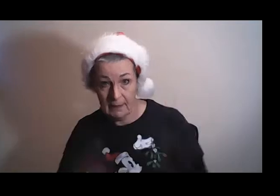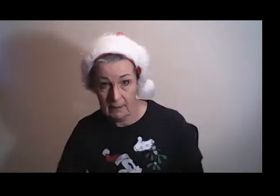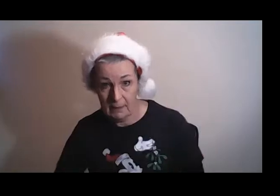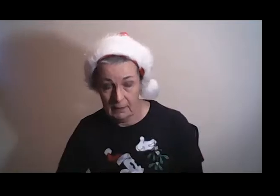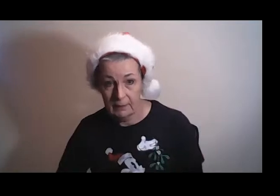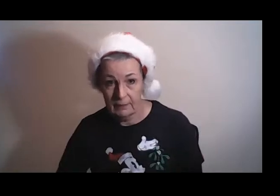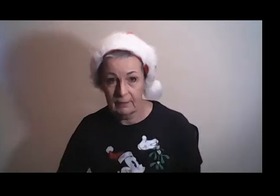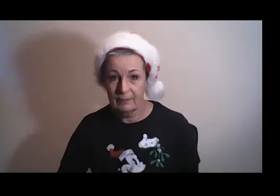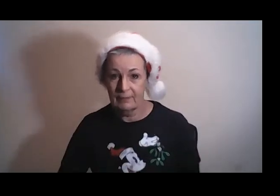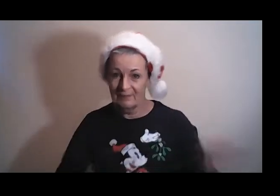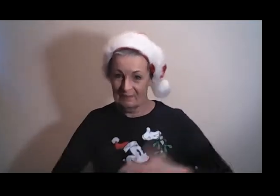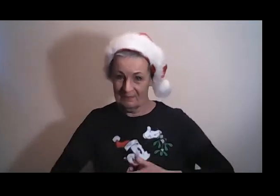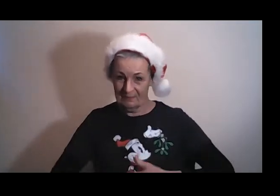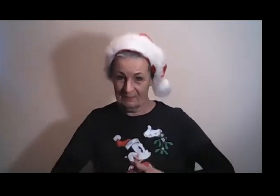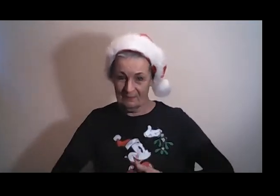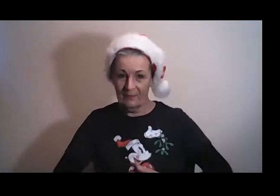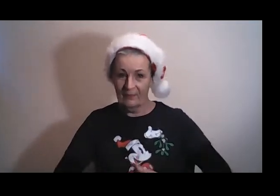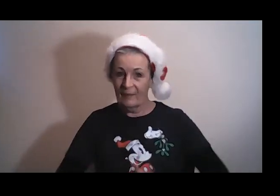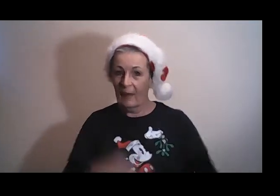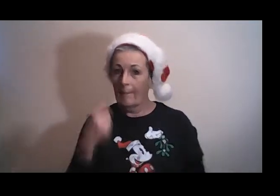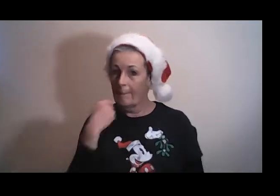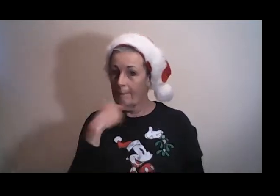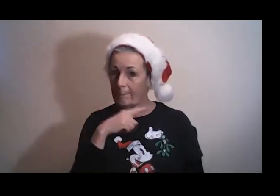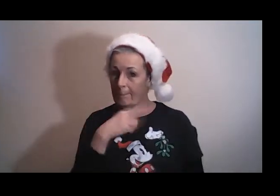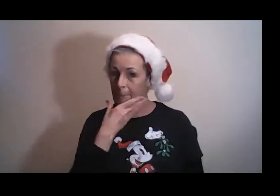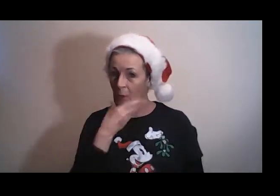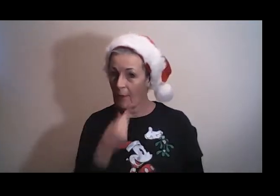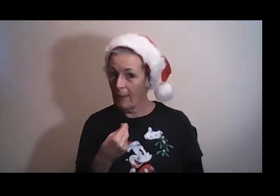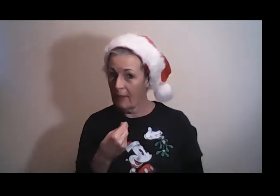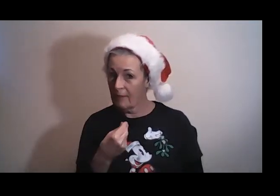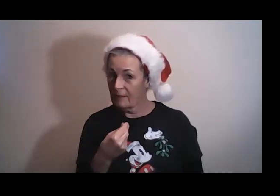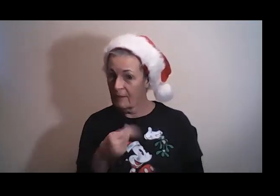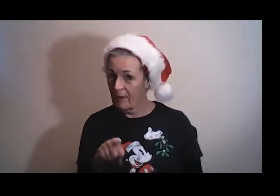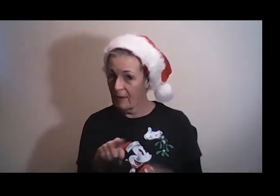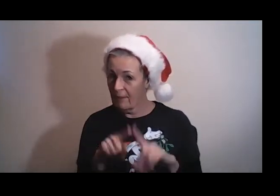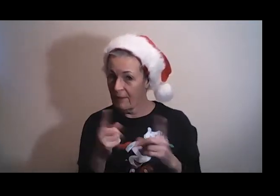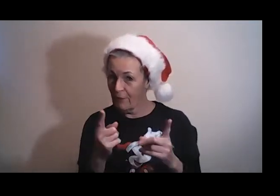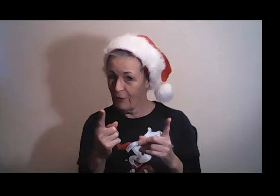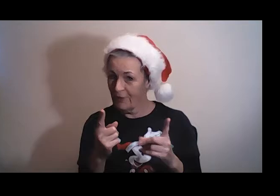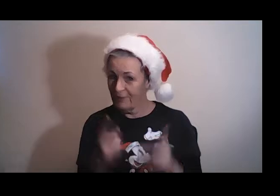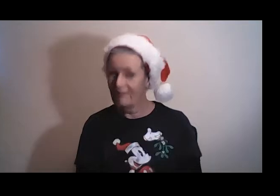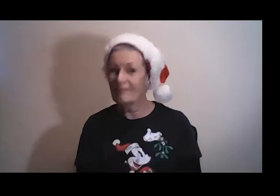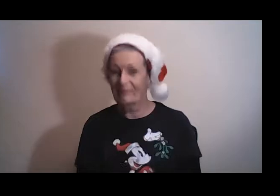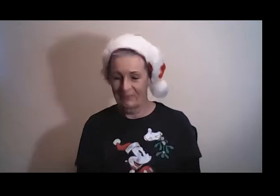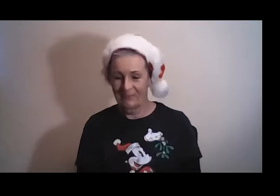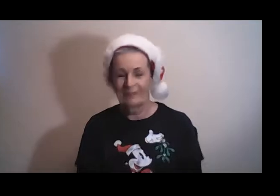And remember, if you're a man, it's the other way around. Left hand first, right hand on top.